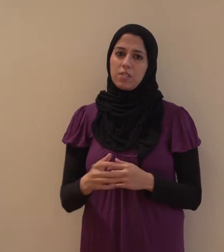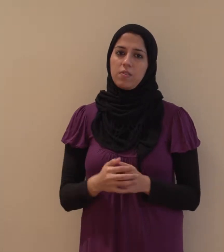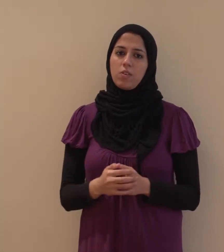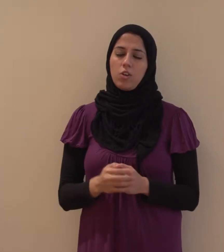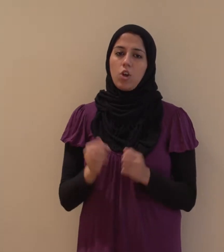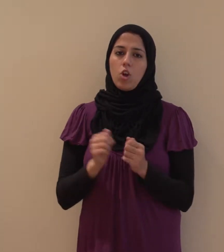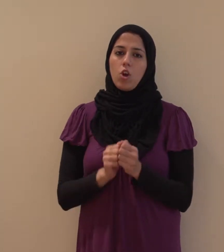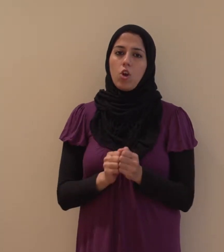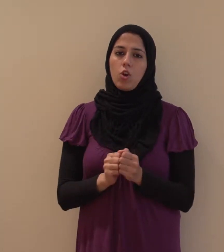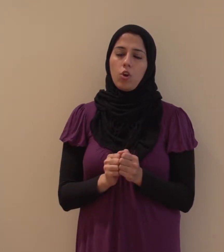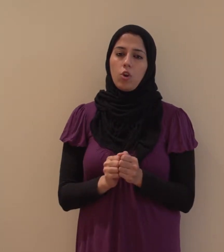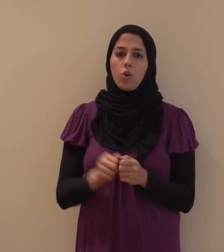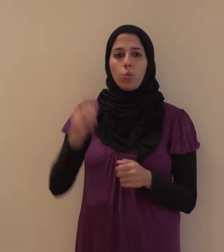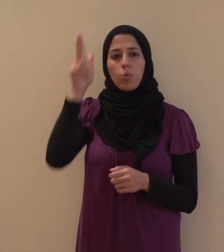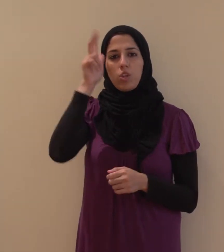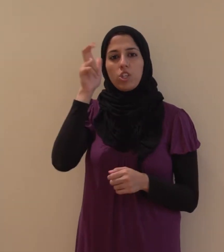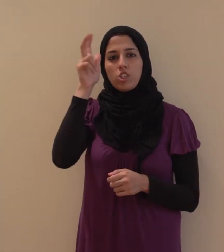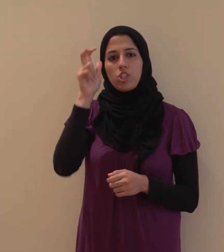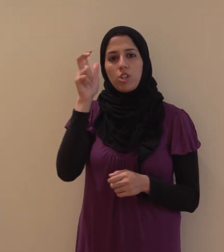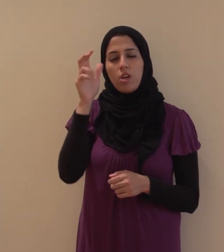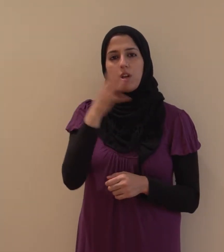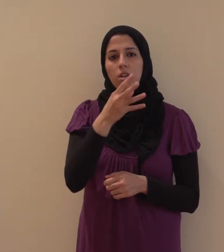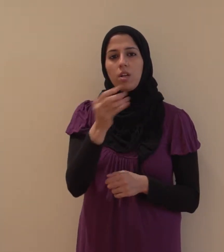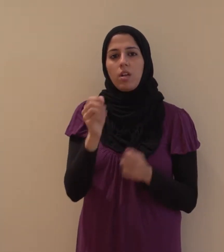and with good. So these